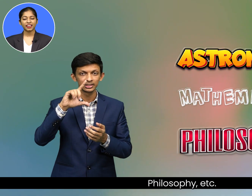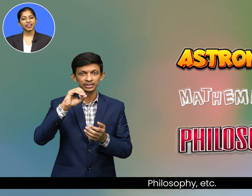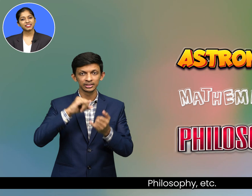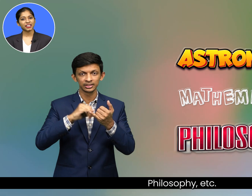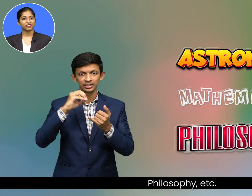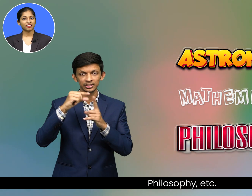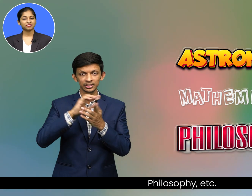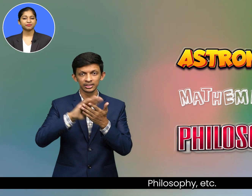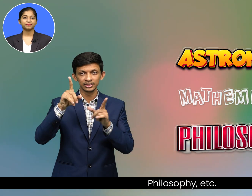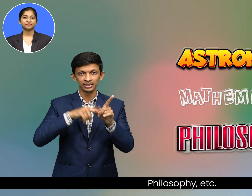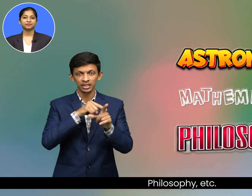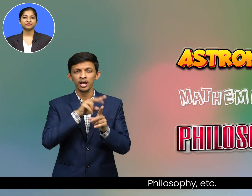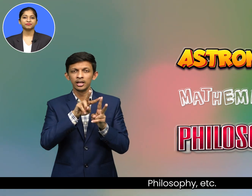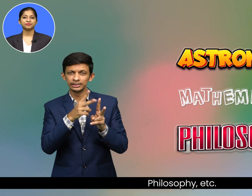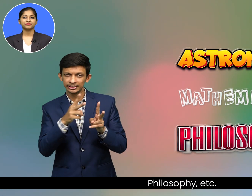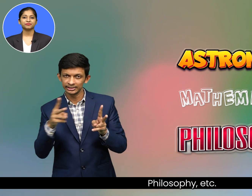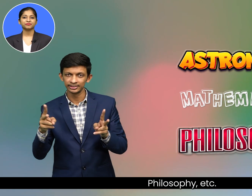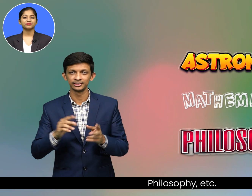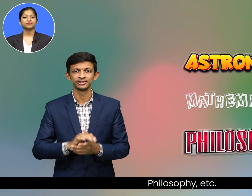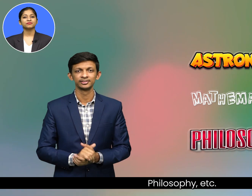philosophy, etc.